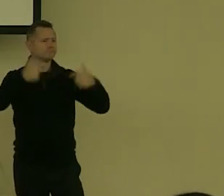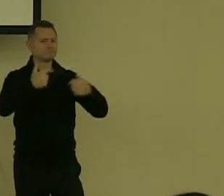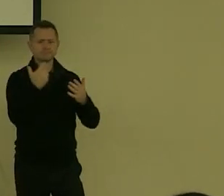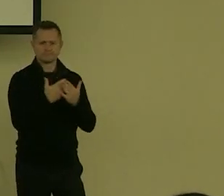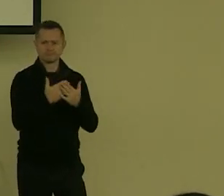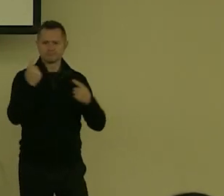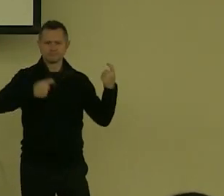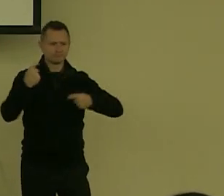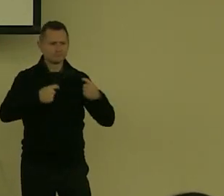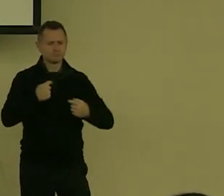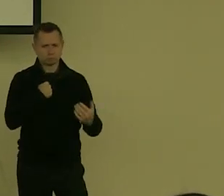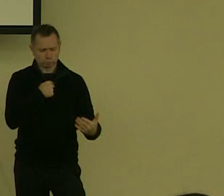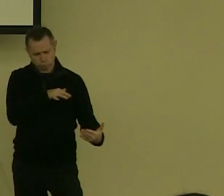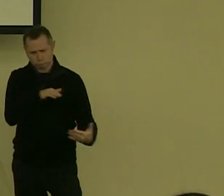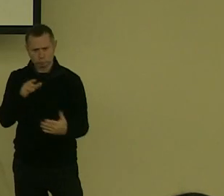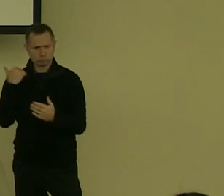Is everybody enjoying mice? Yes.